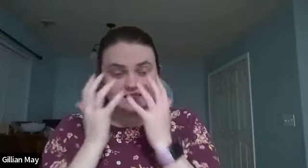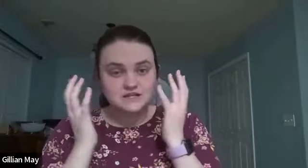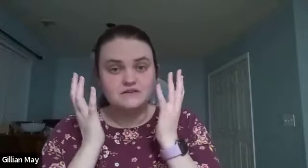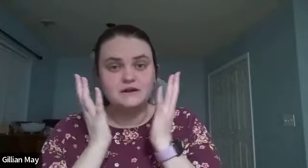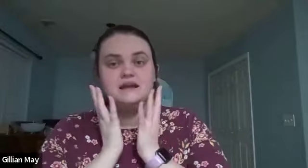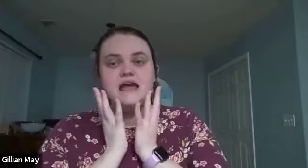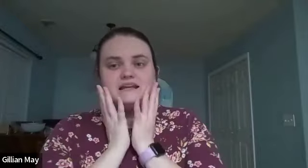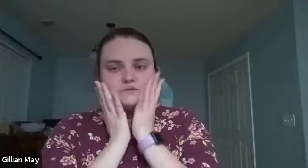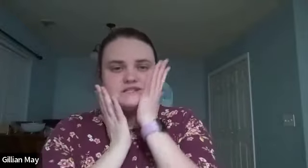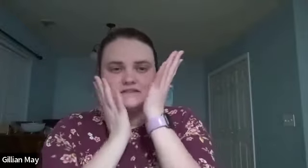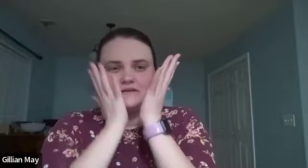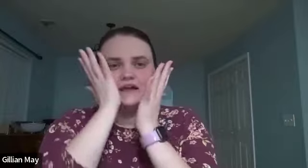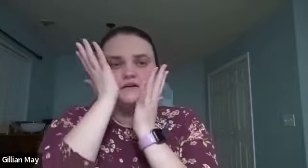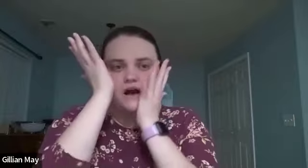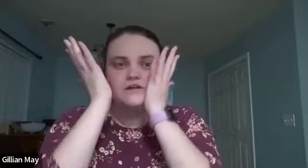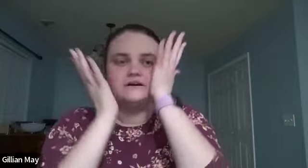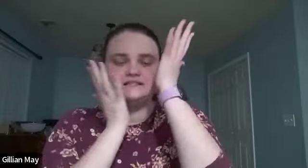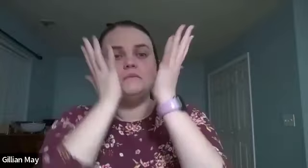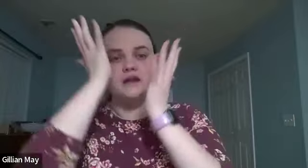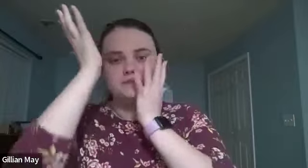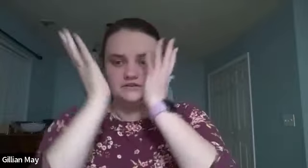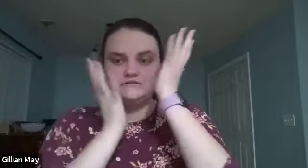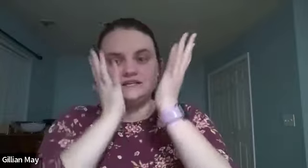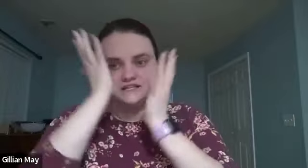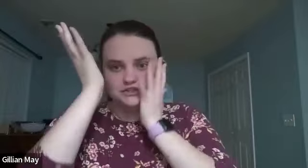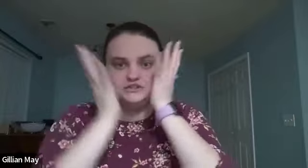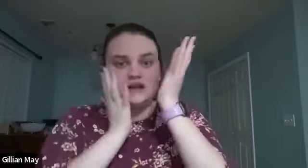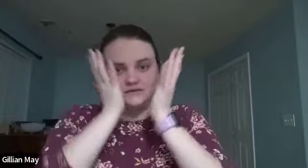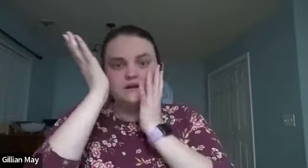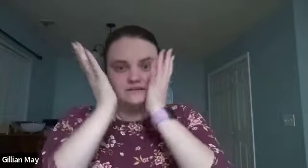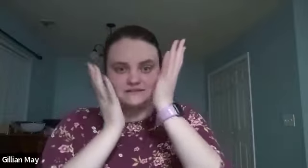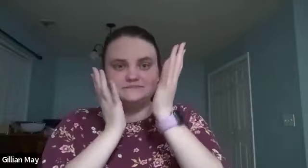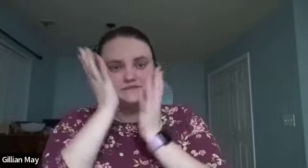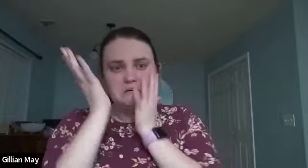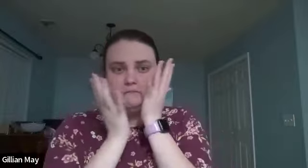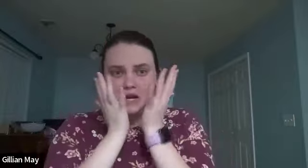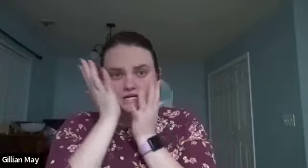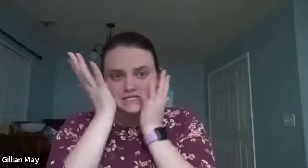gets kind of red, and it's almost like the like color is coming up into your face because you're kind of embarrassed. So embarrassed.